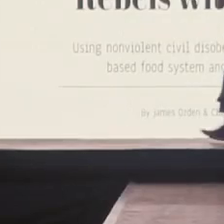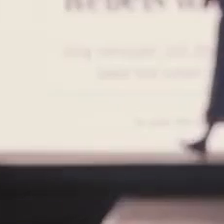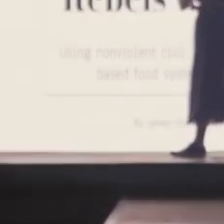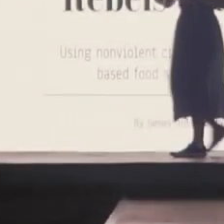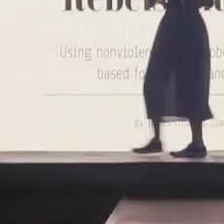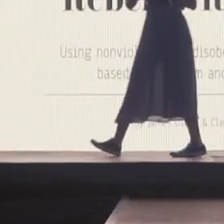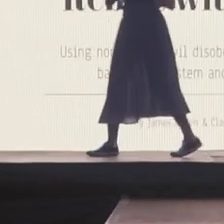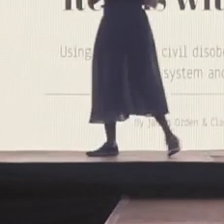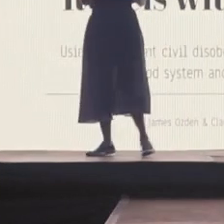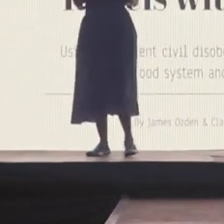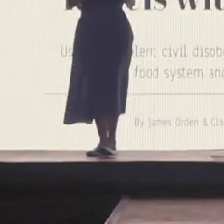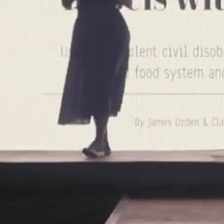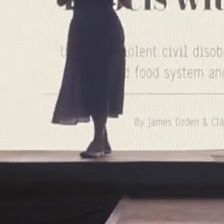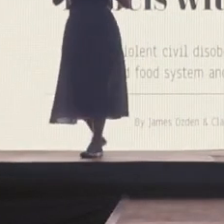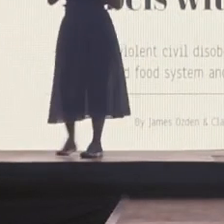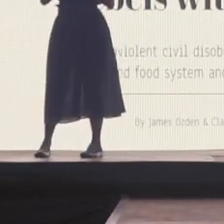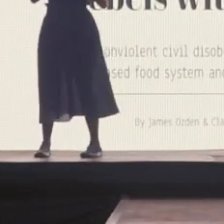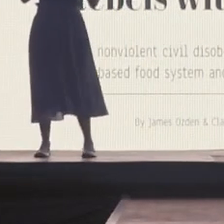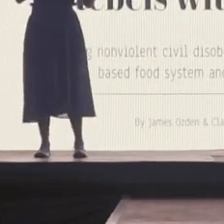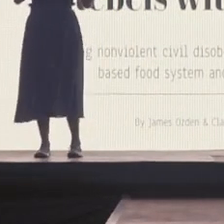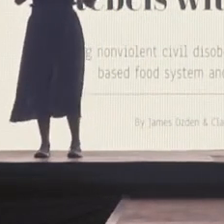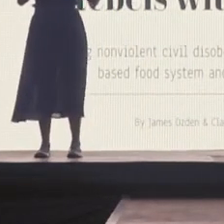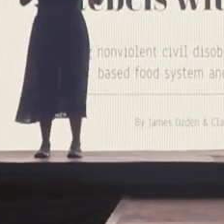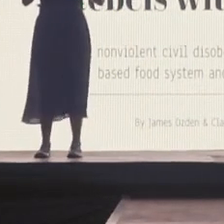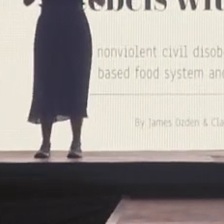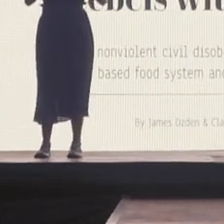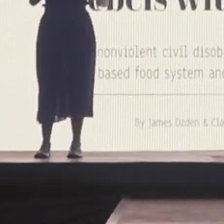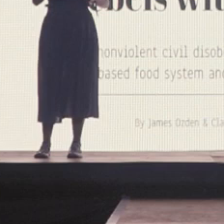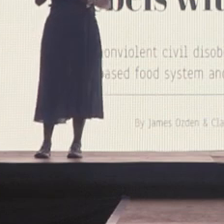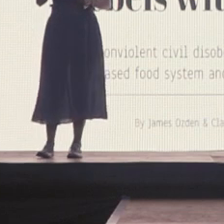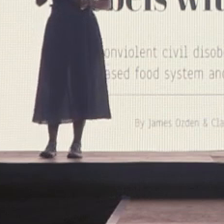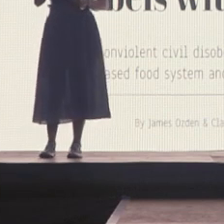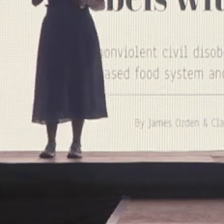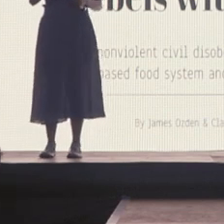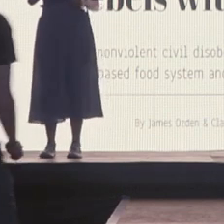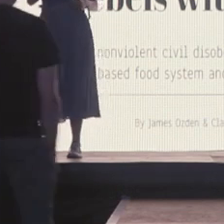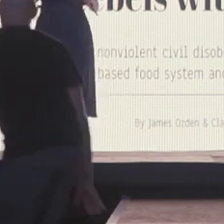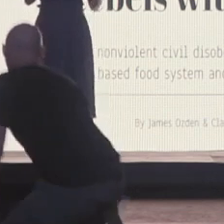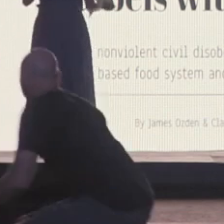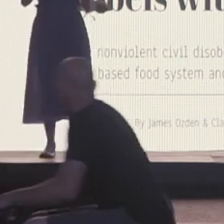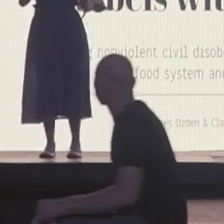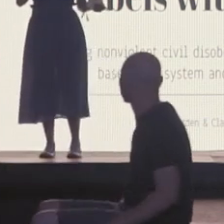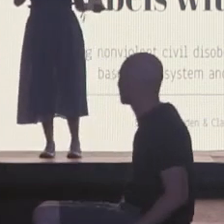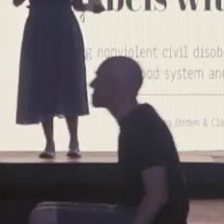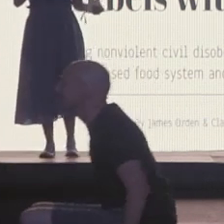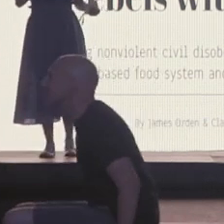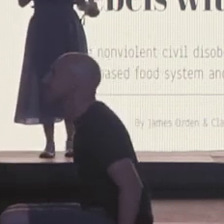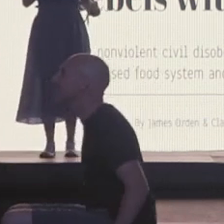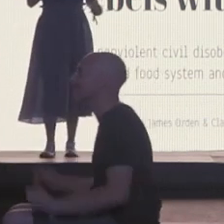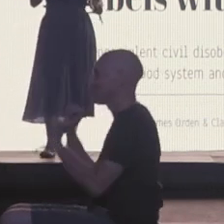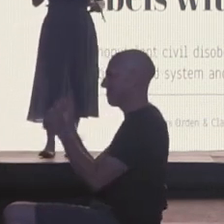Hello, everyone. Cool. Hi. Can you hear me all good? Amazing. So we're going to get started